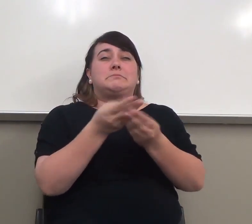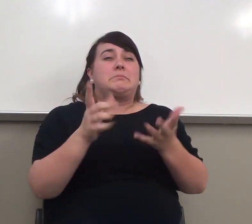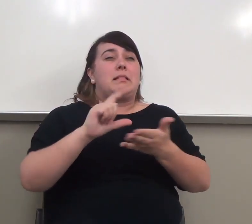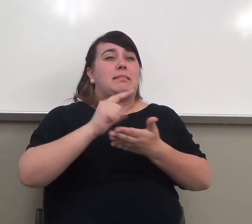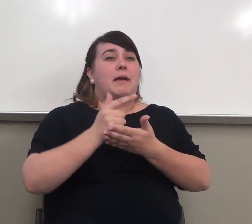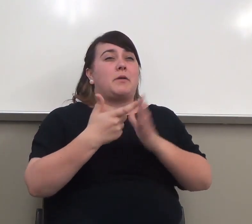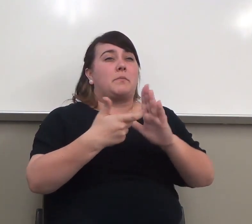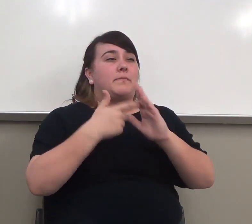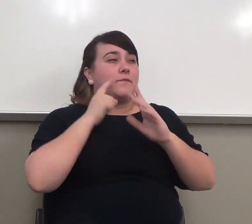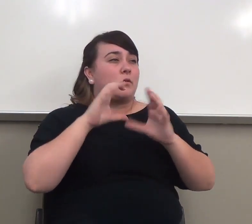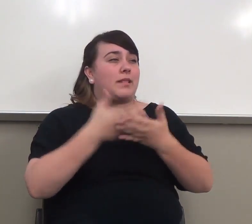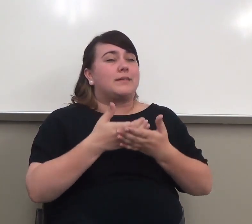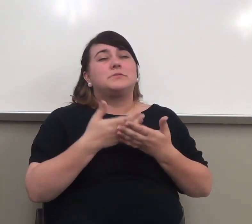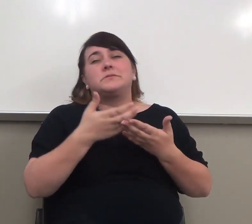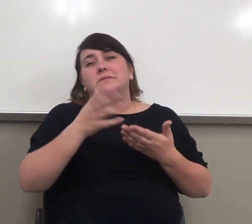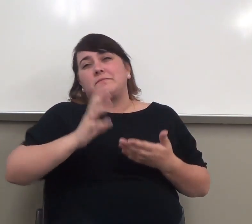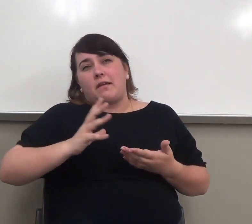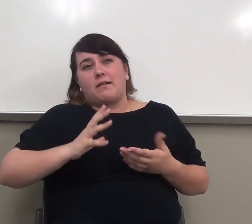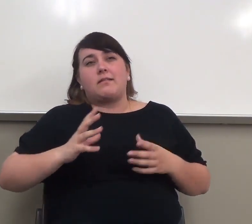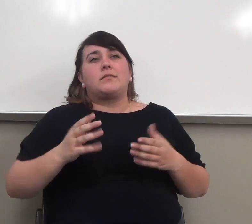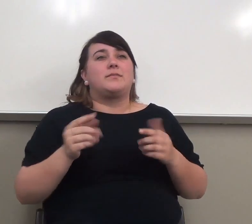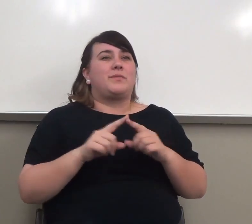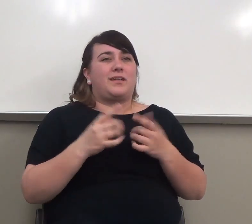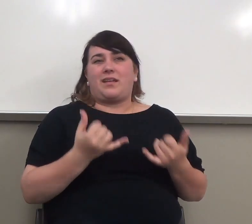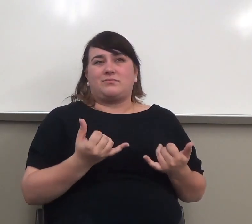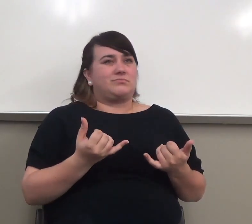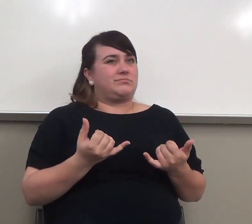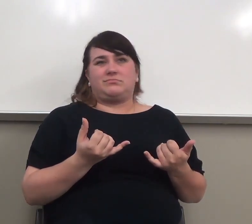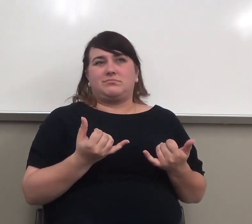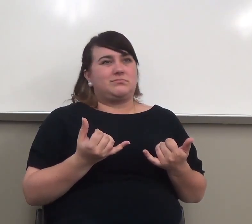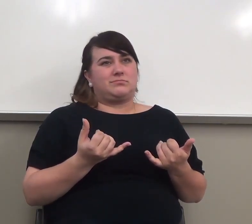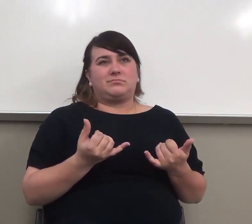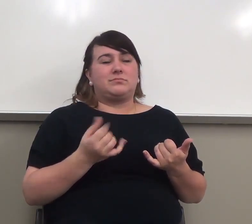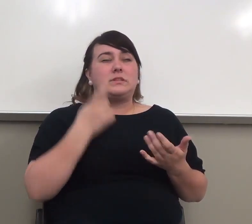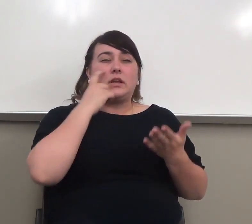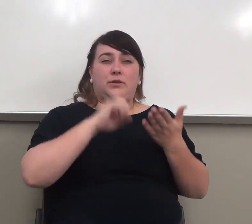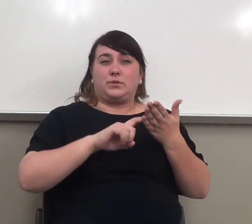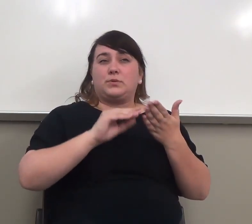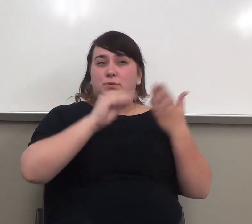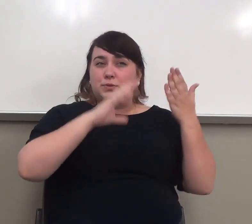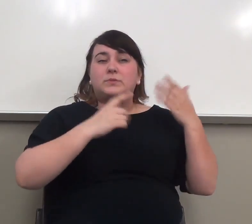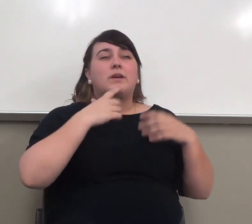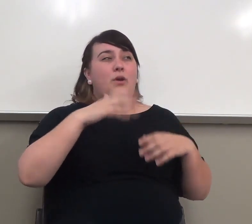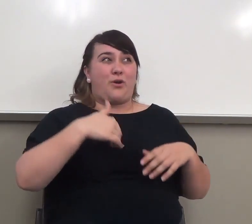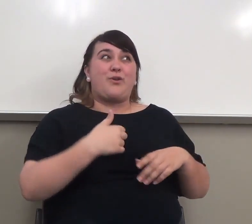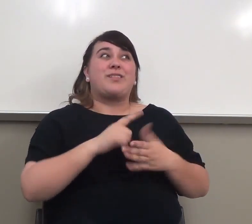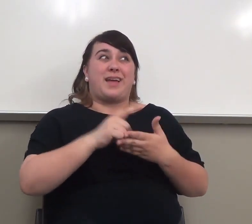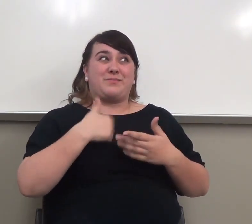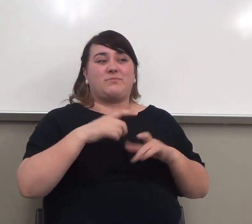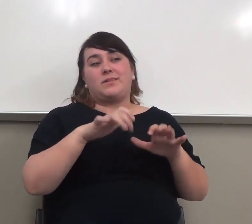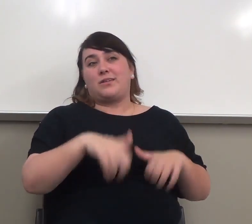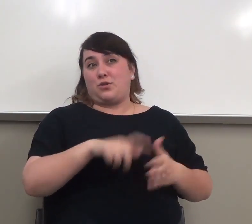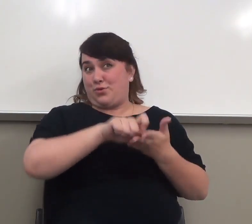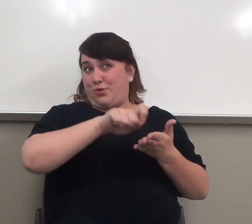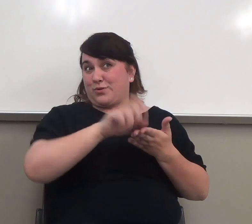other devices in the room. You know, until we get to a place where NPC provides everybody with laptops and